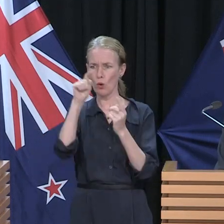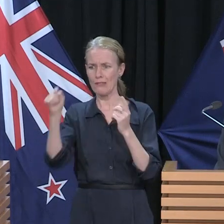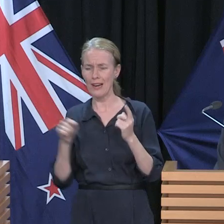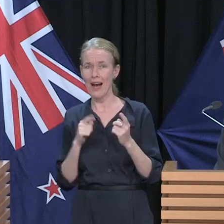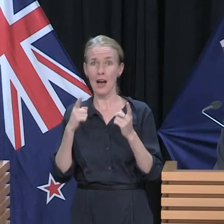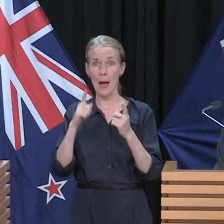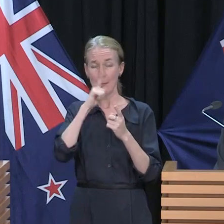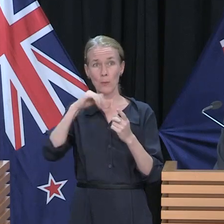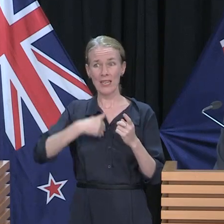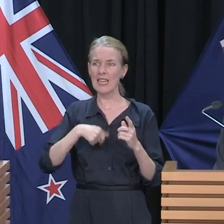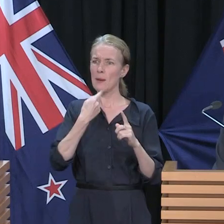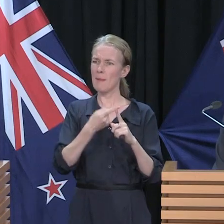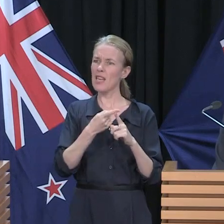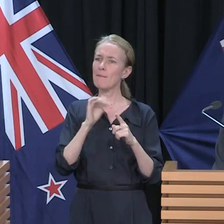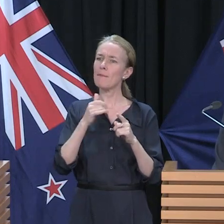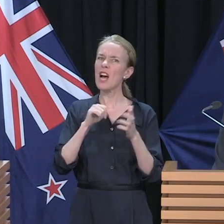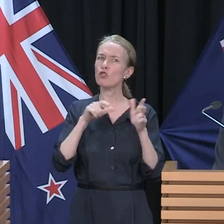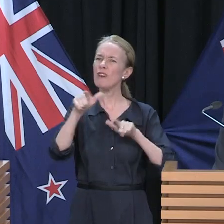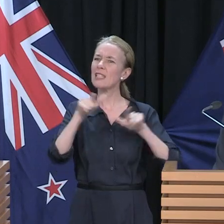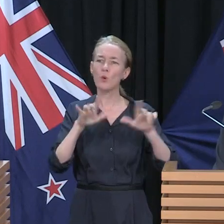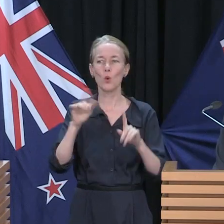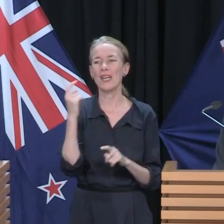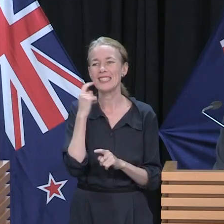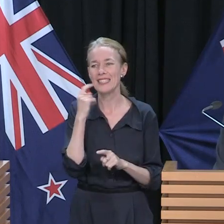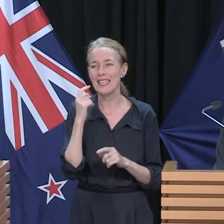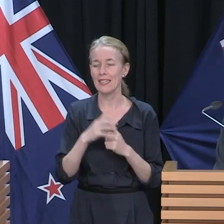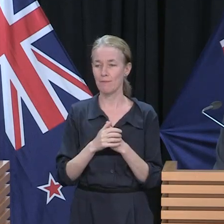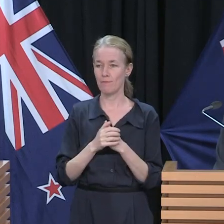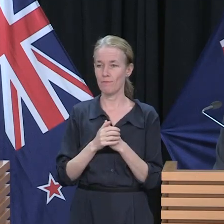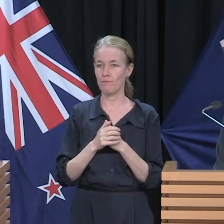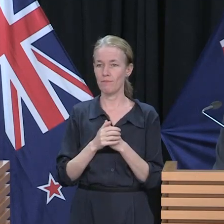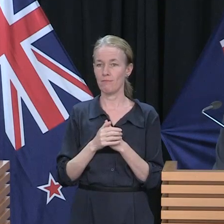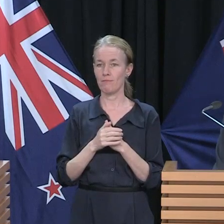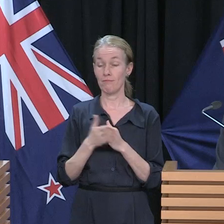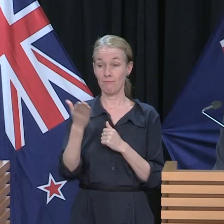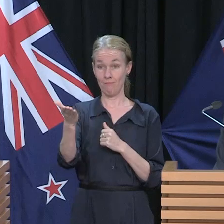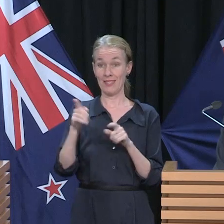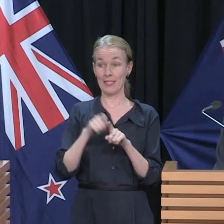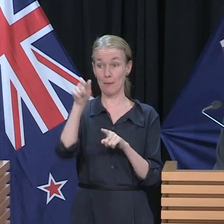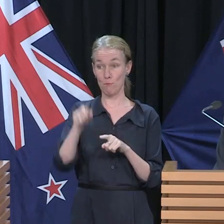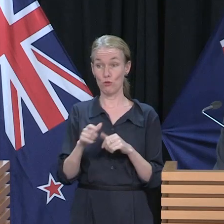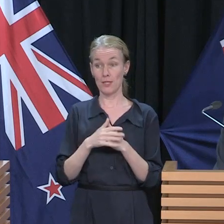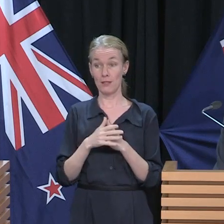moment. On the testing, so with the sort of broadened testing regime, is there going to be any more